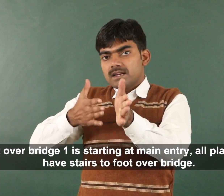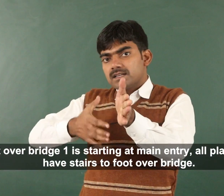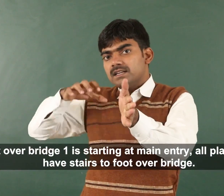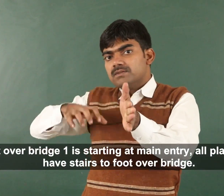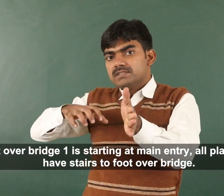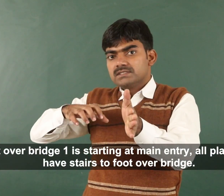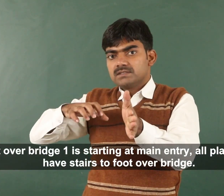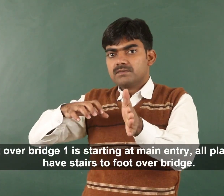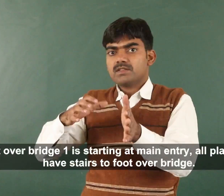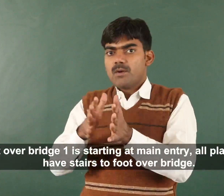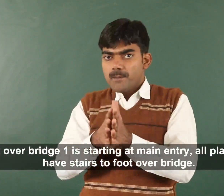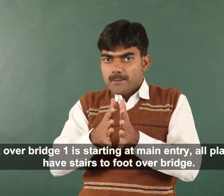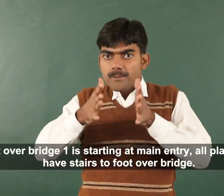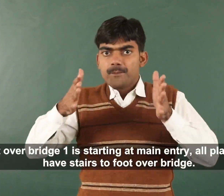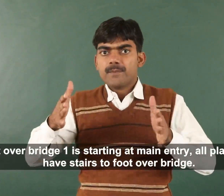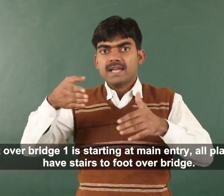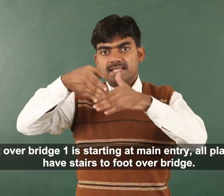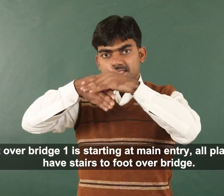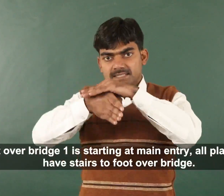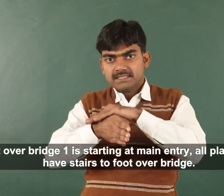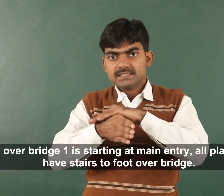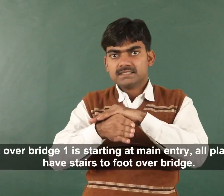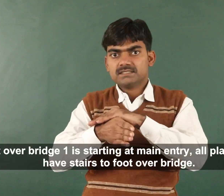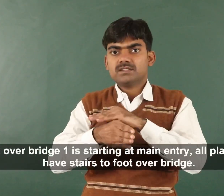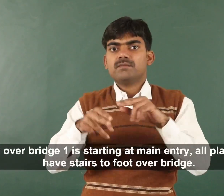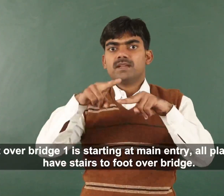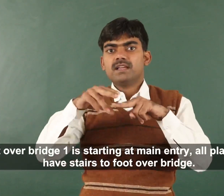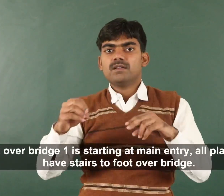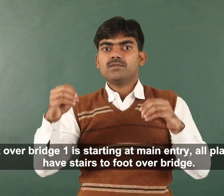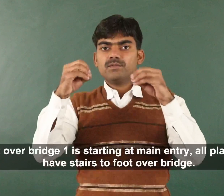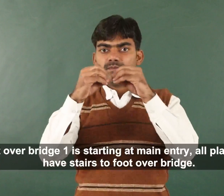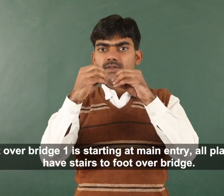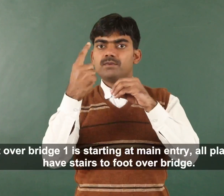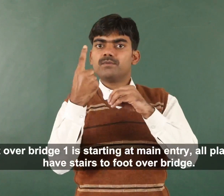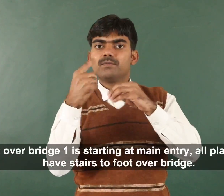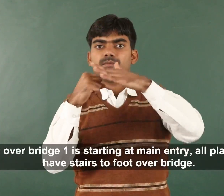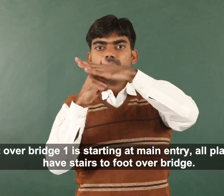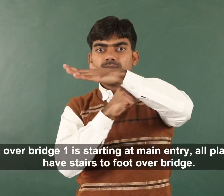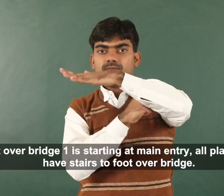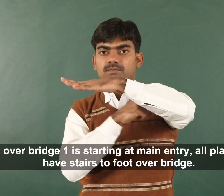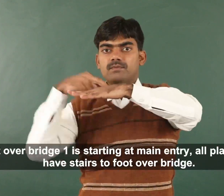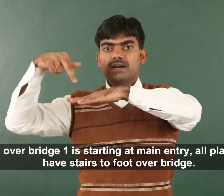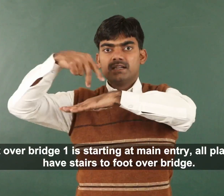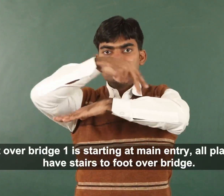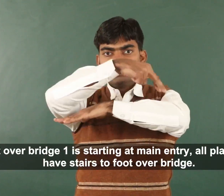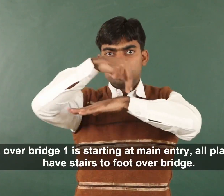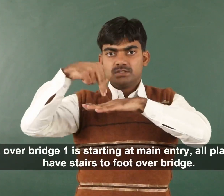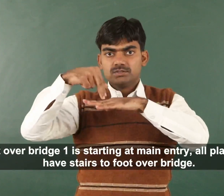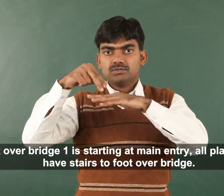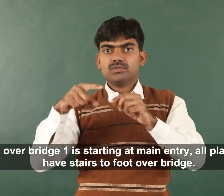Foot overbridge 1 is starting at main entry. All platforms have stairs to foot